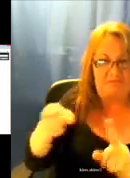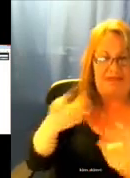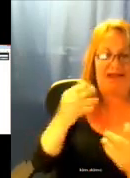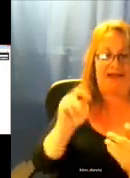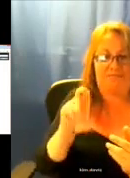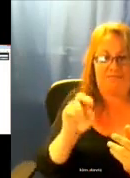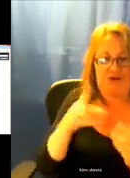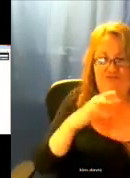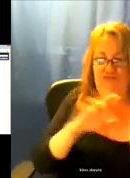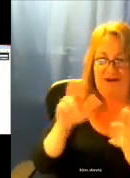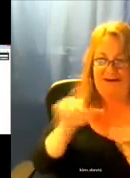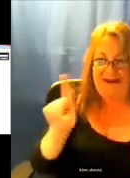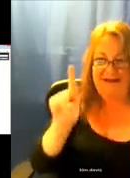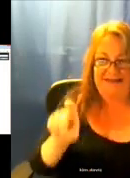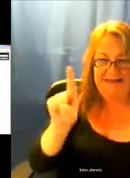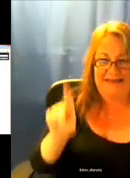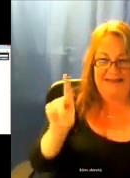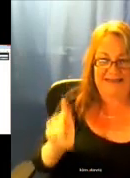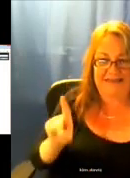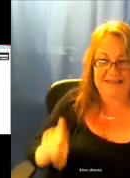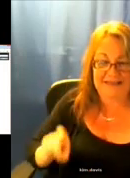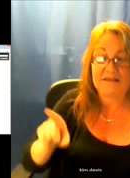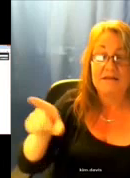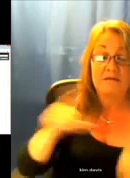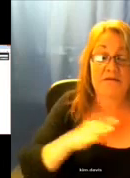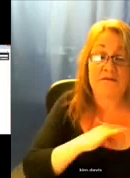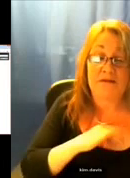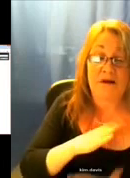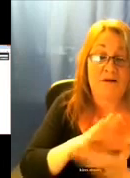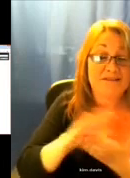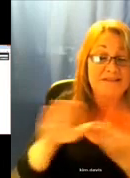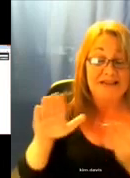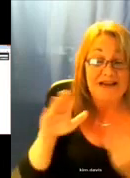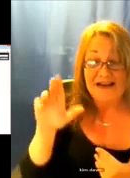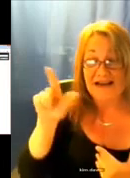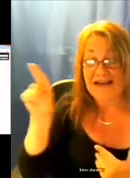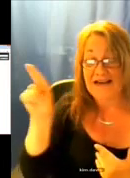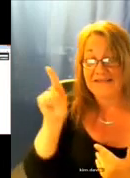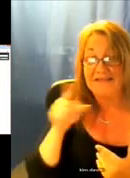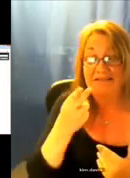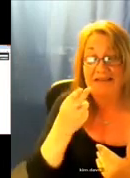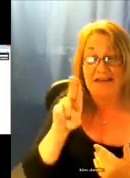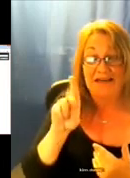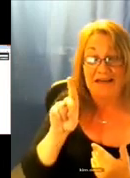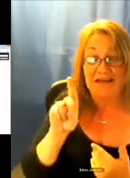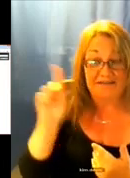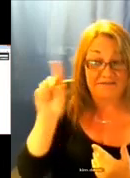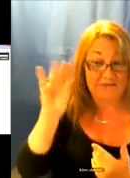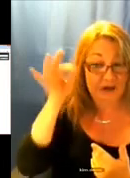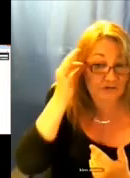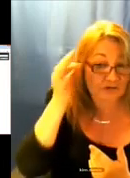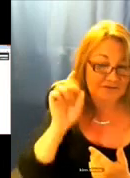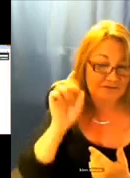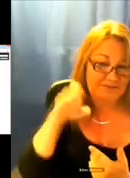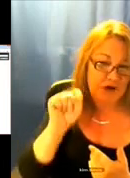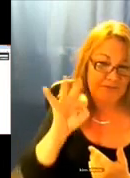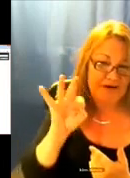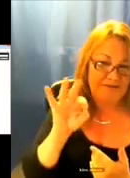I don't have this on my PowerPoint directly, but the resource information is there. You just can go down and find